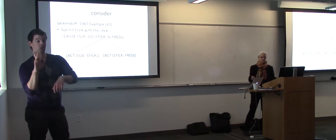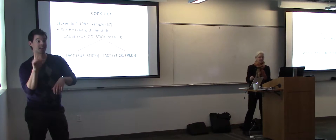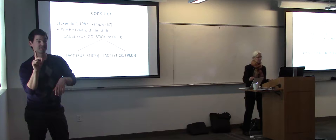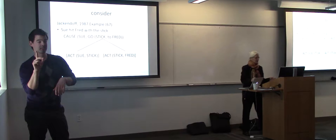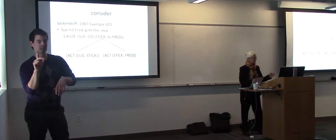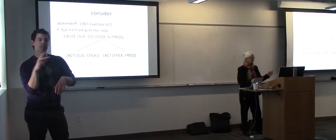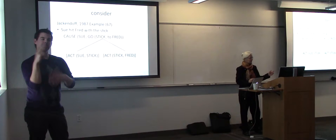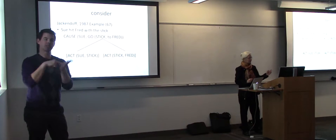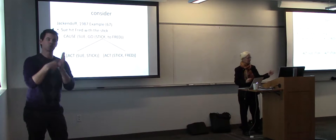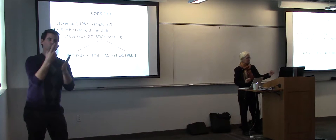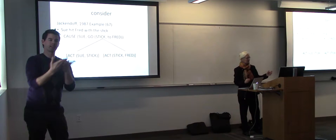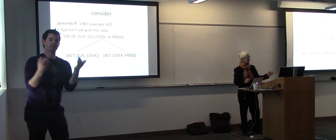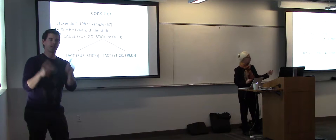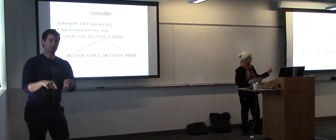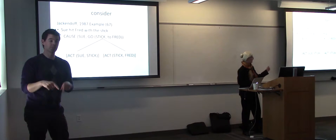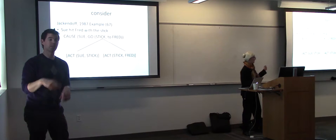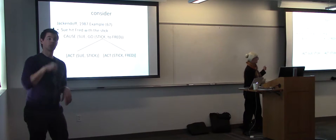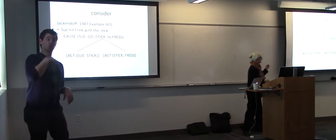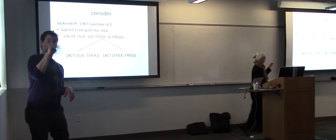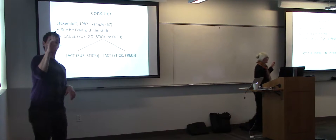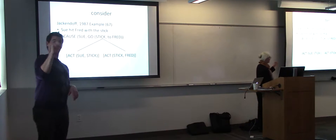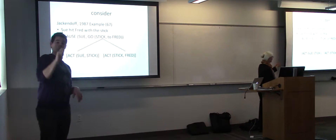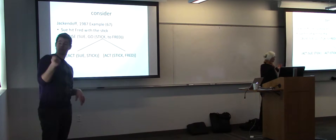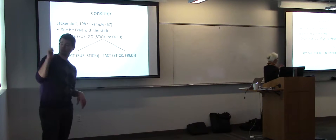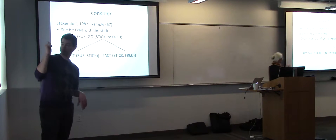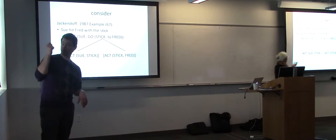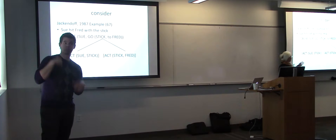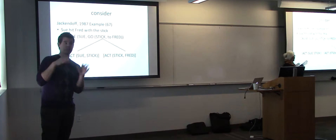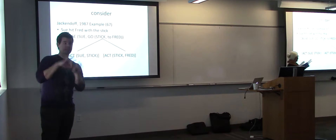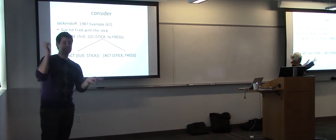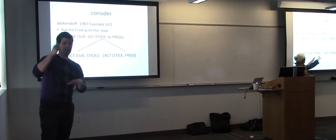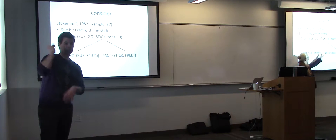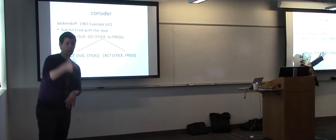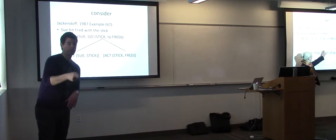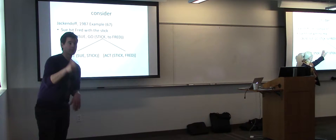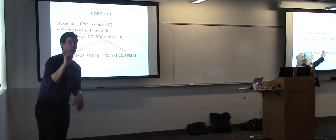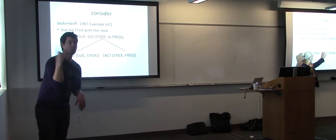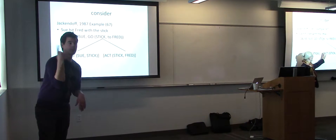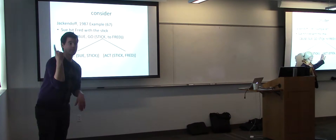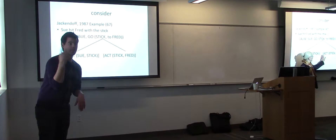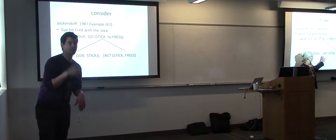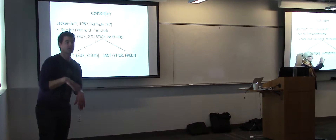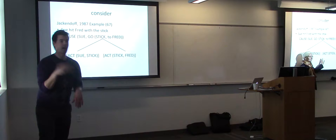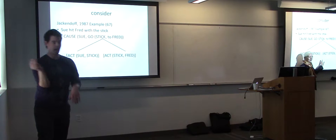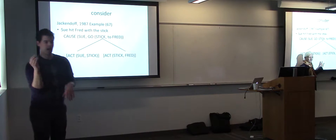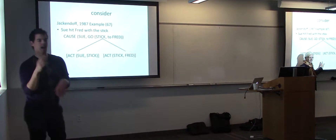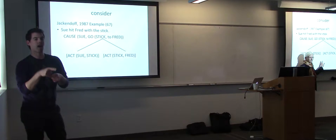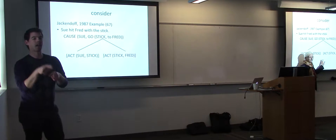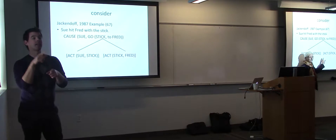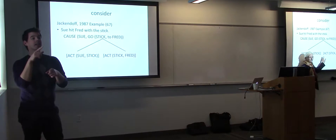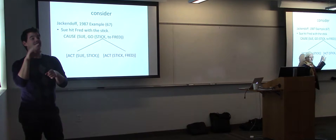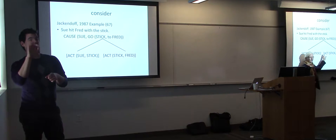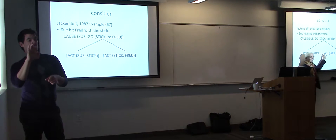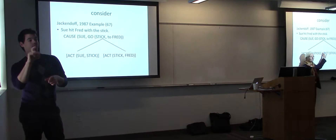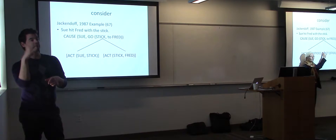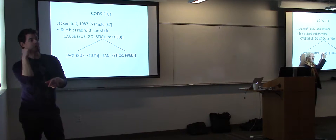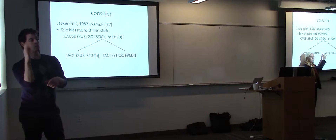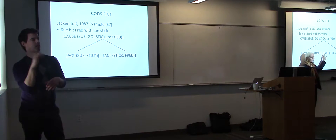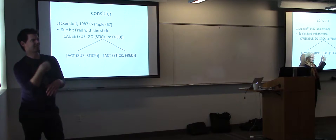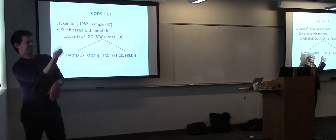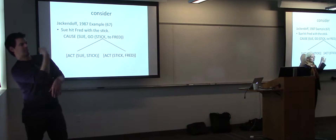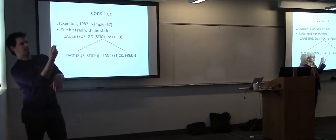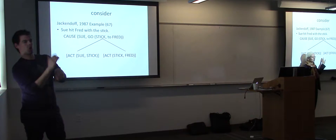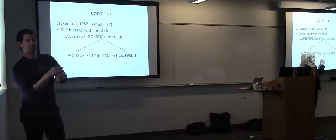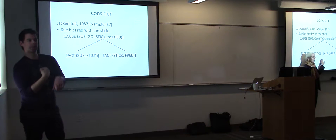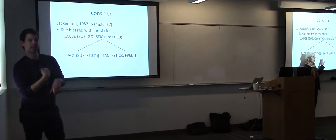the relationship between these 2 parts of the predicate, there might be variation here and the way